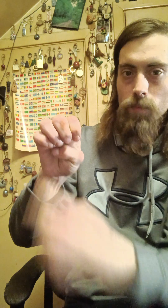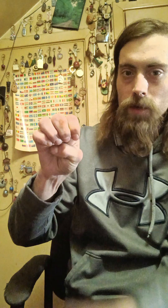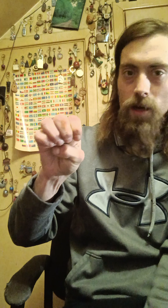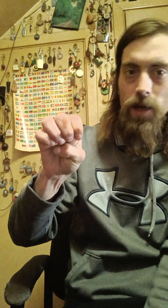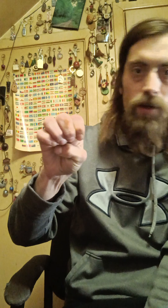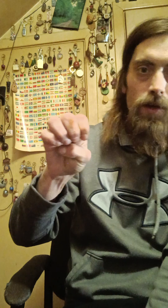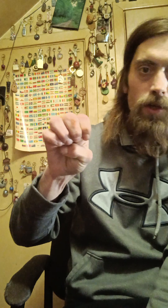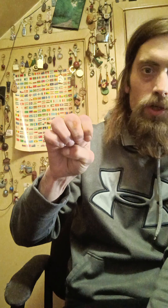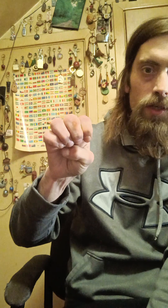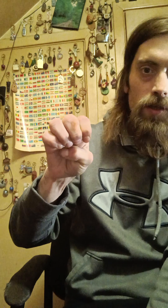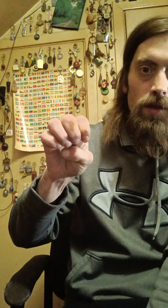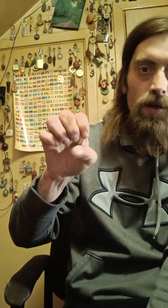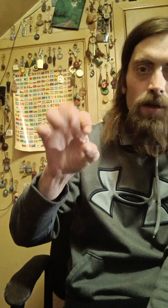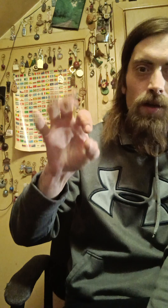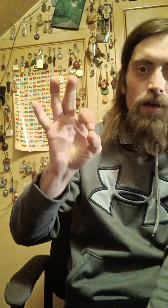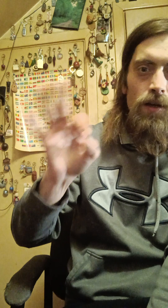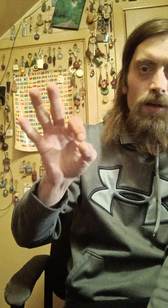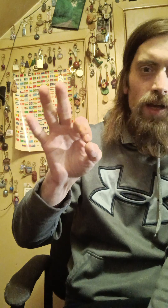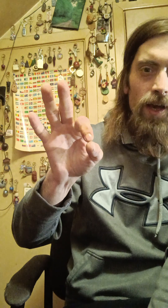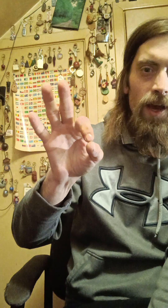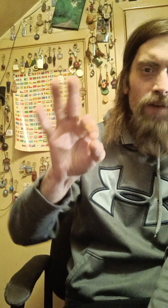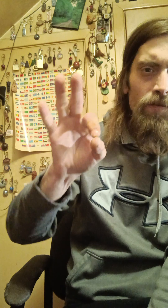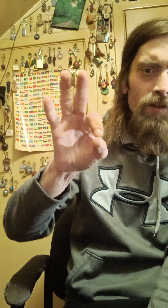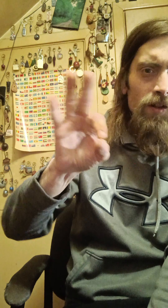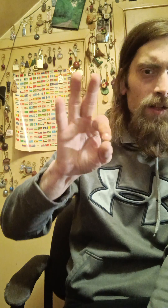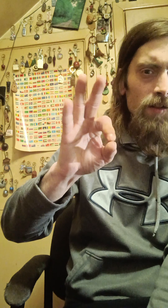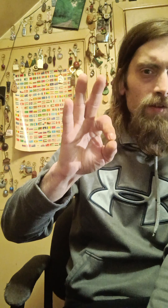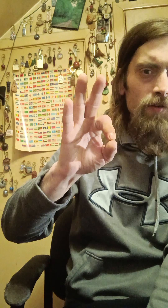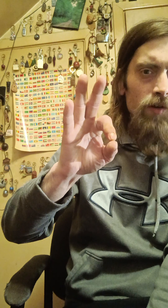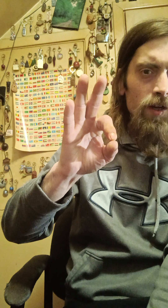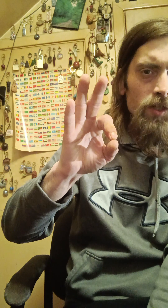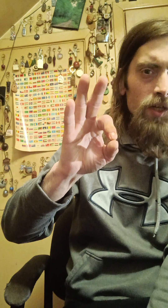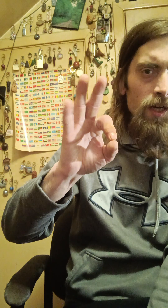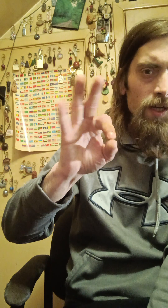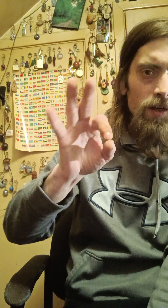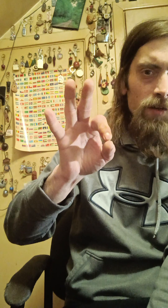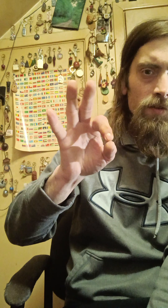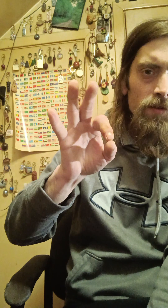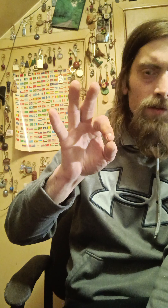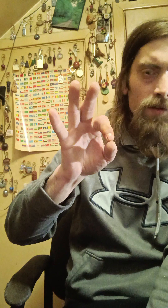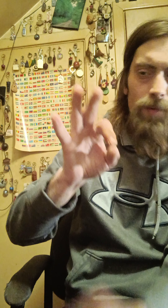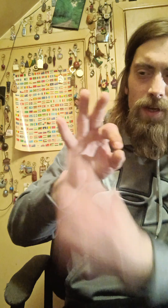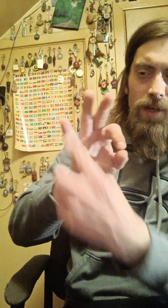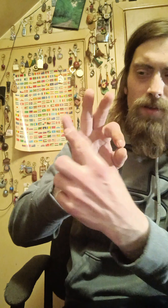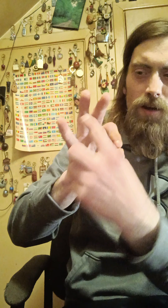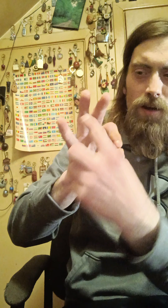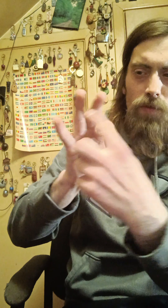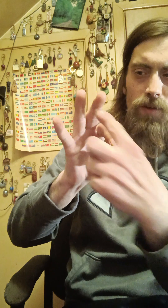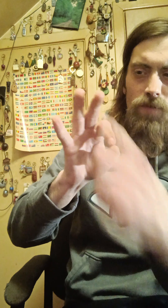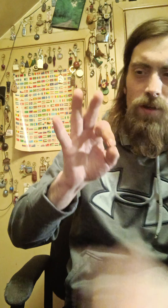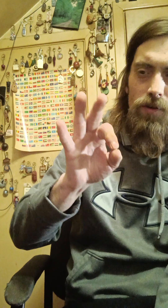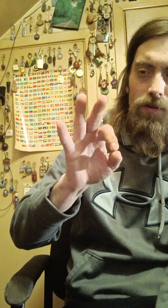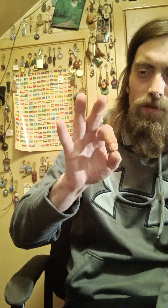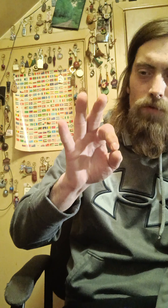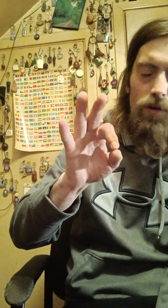you kind of got your E. F is a little strange, I guess. I mean, I guess you got three fingers for